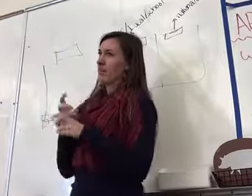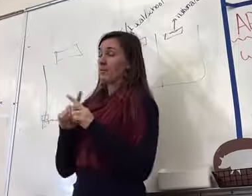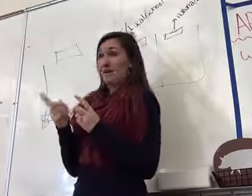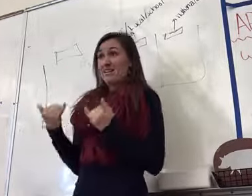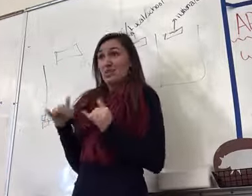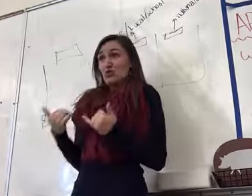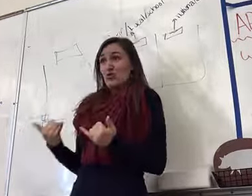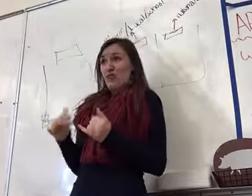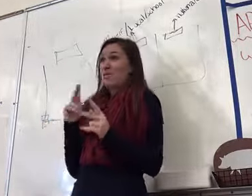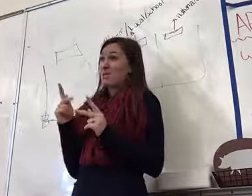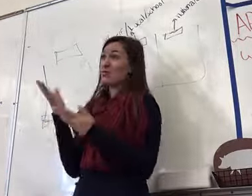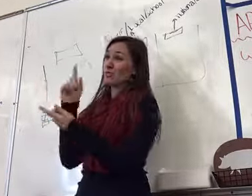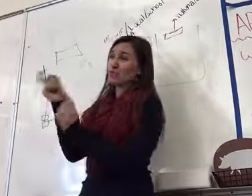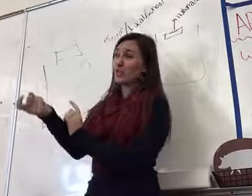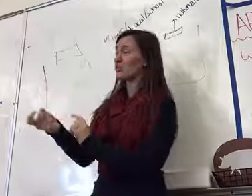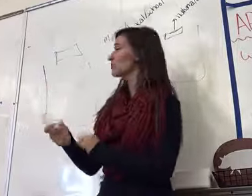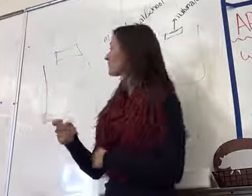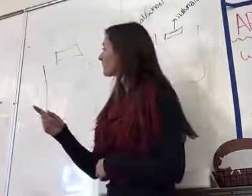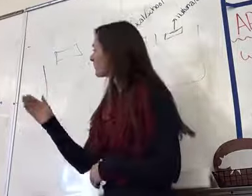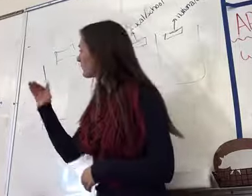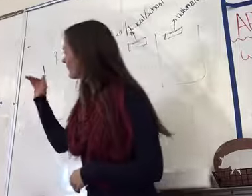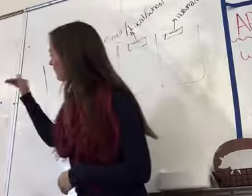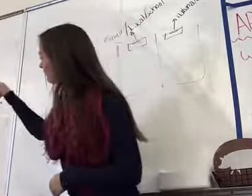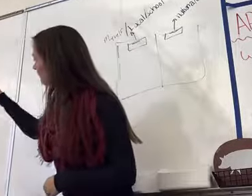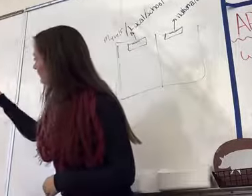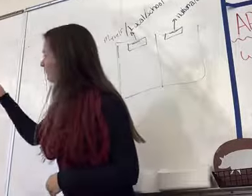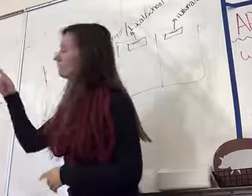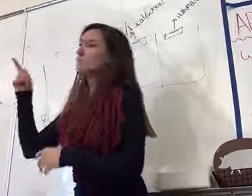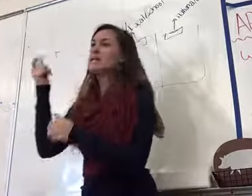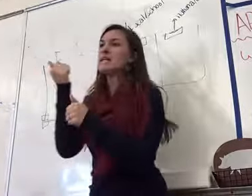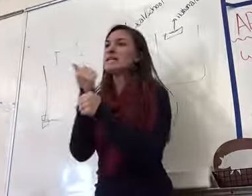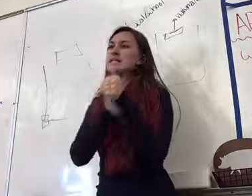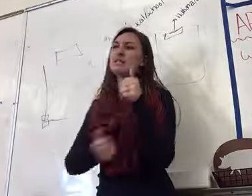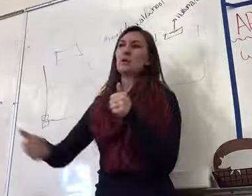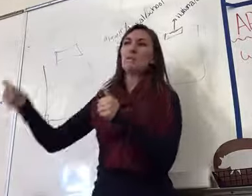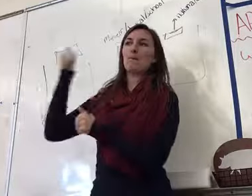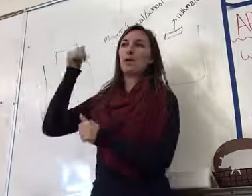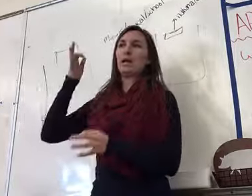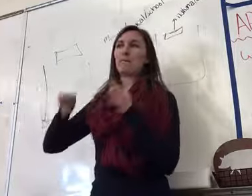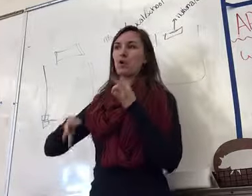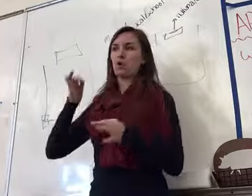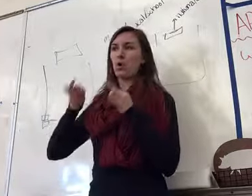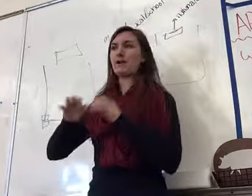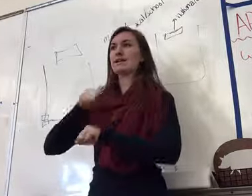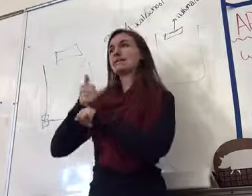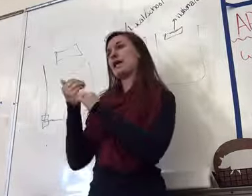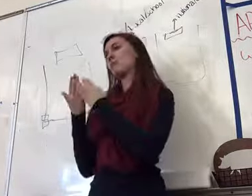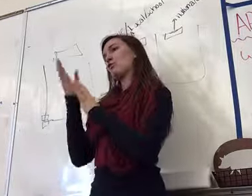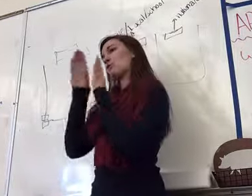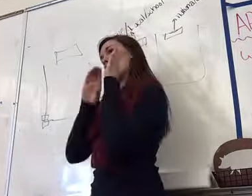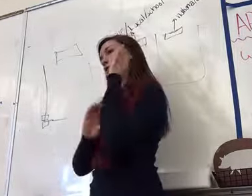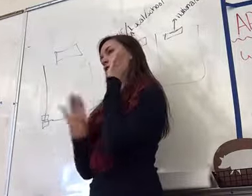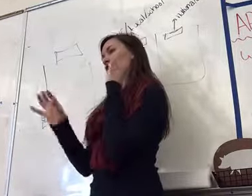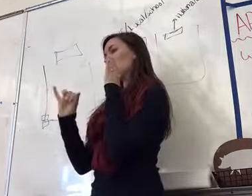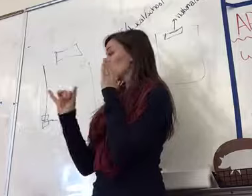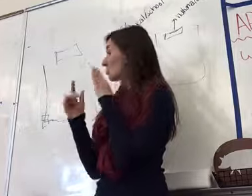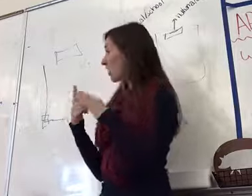is also created in the U.S. Constitution. I'm not going to talk as much as John Marshall, although I'm super impressed that one of you knows John